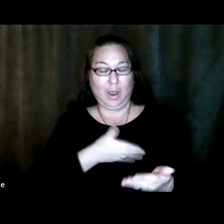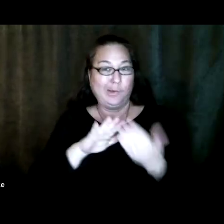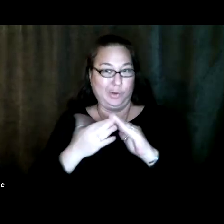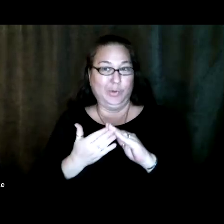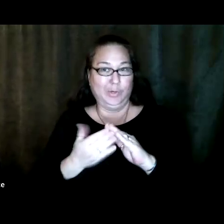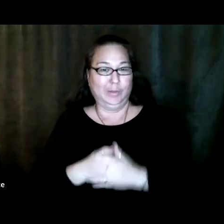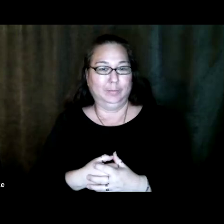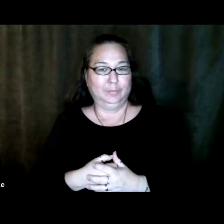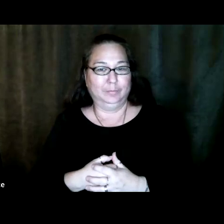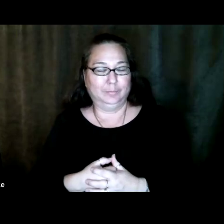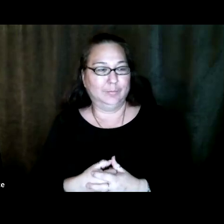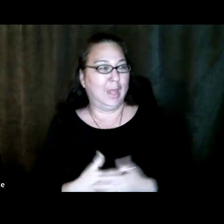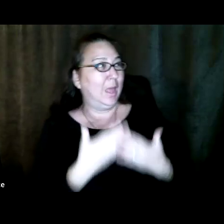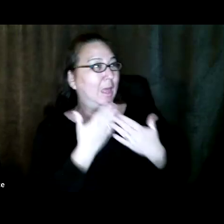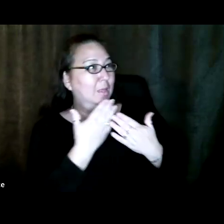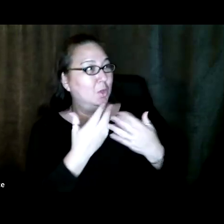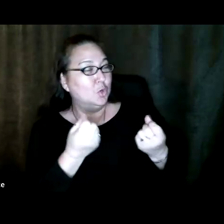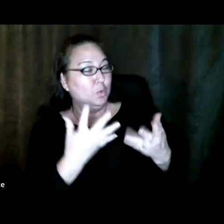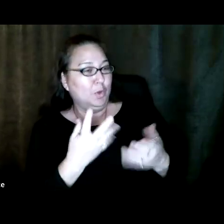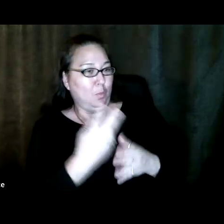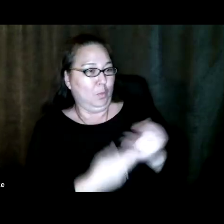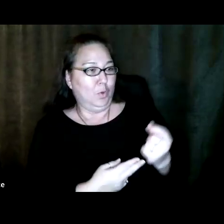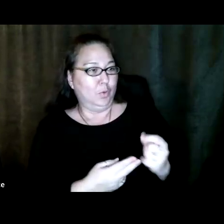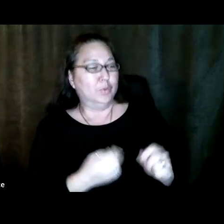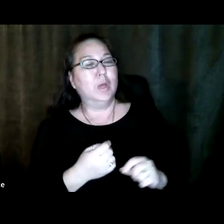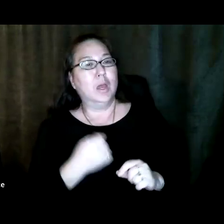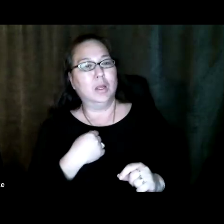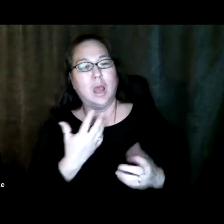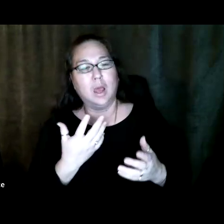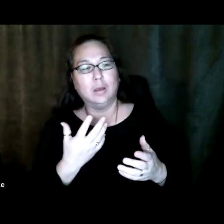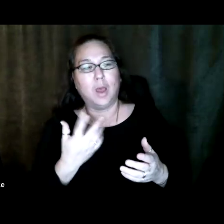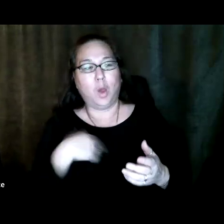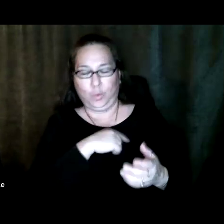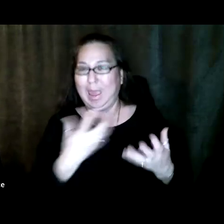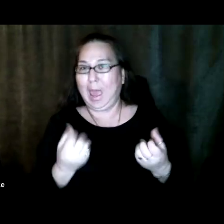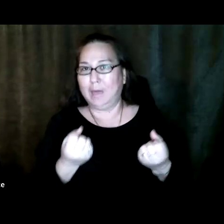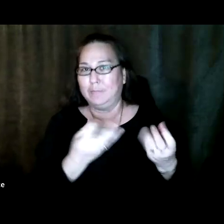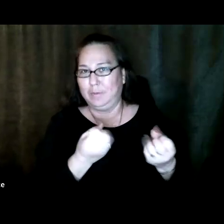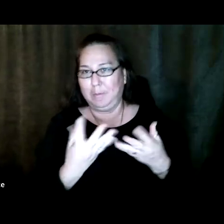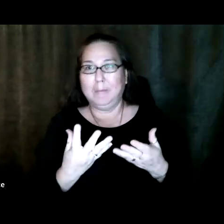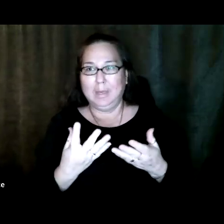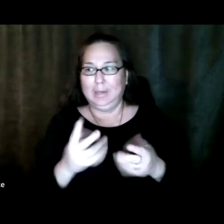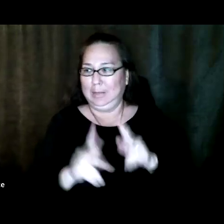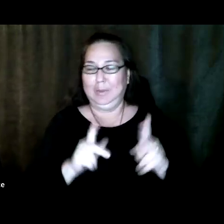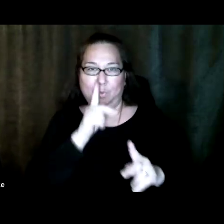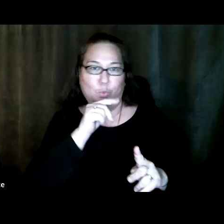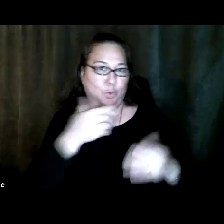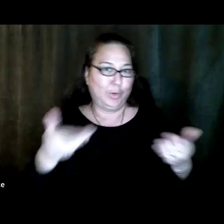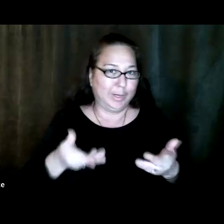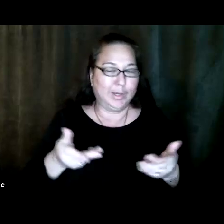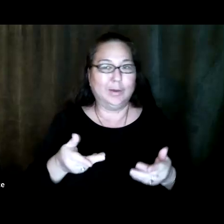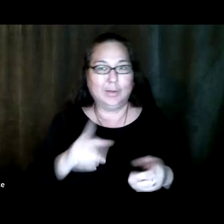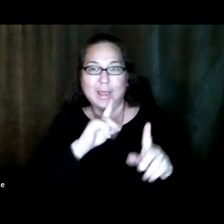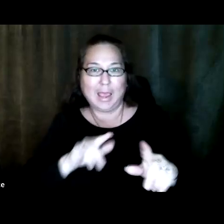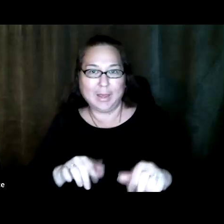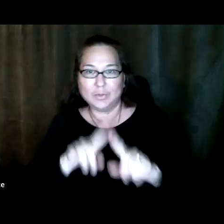Thank you both so much for that. I just want to call out before we go into questions that we do have a number of folks here able to answer questions sort of around different areas. So in